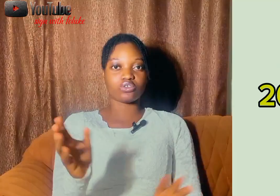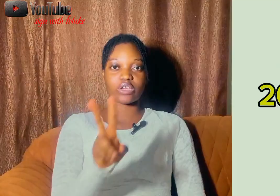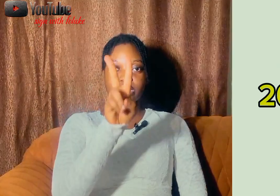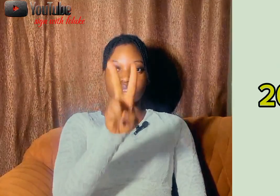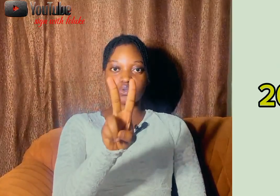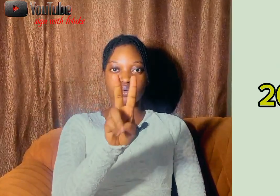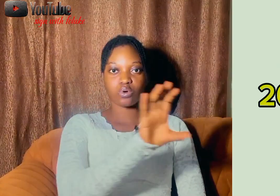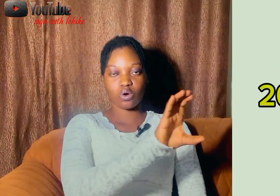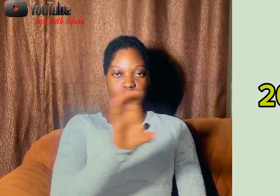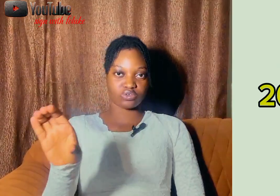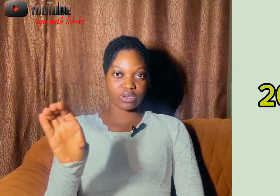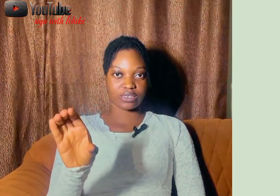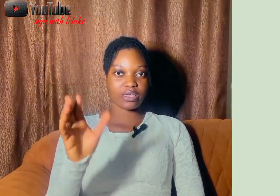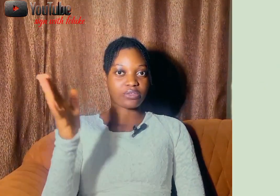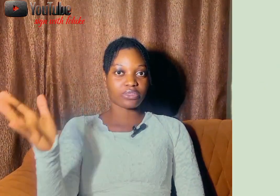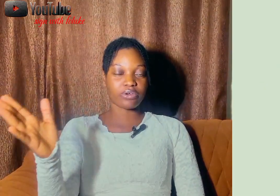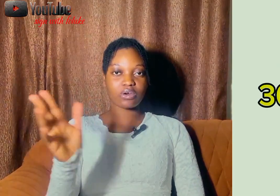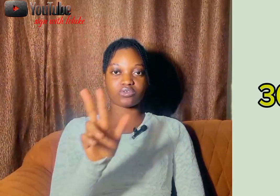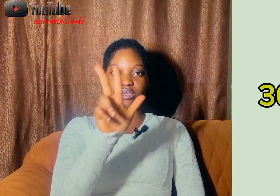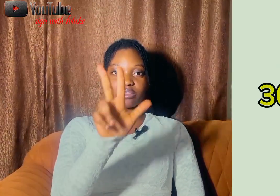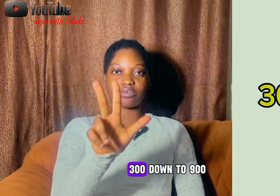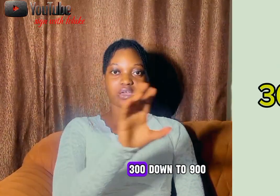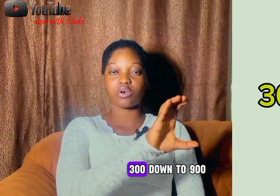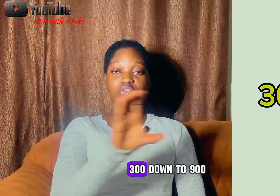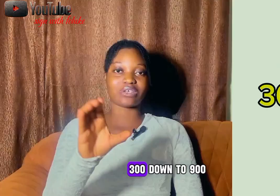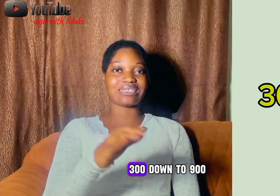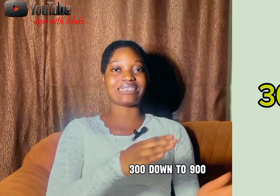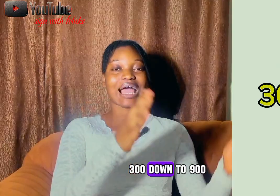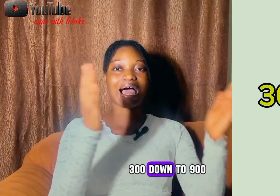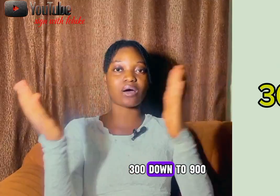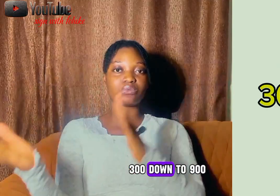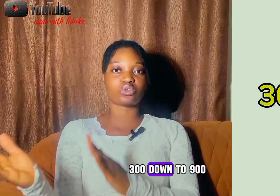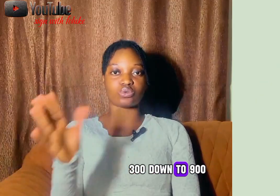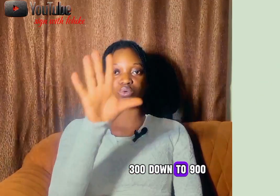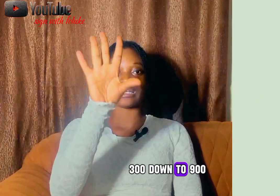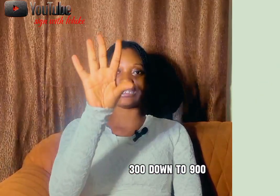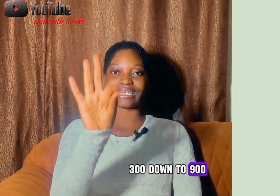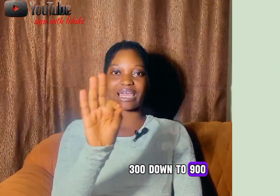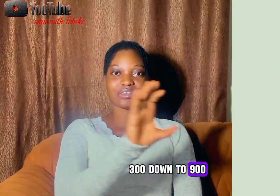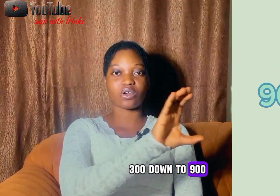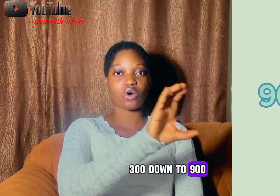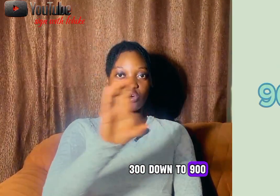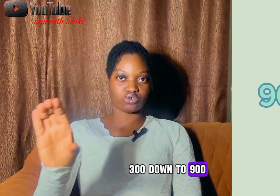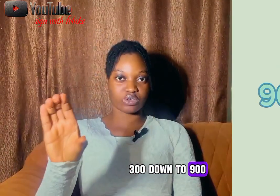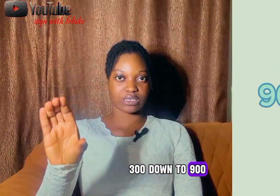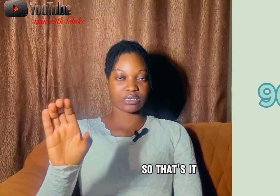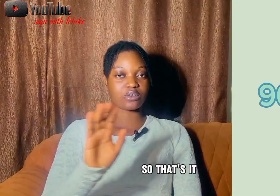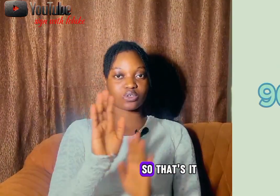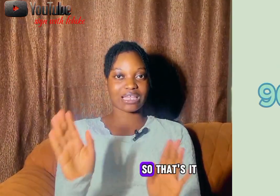200, 200, 300, 300, down to 900. So that's